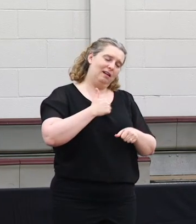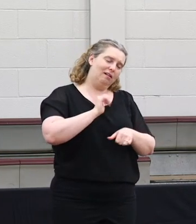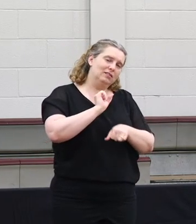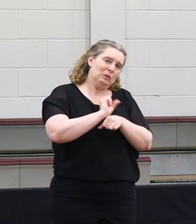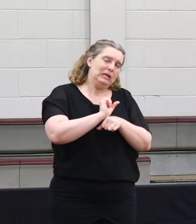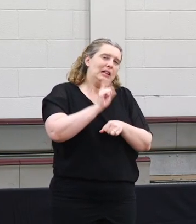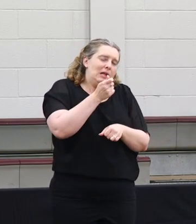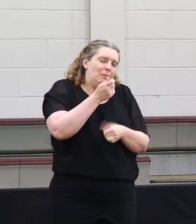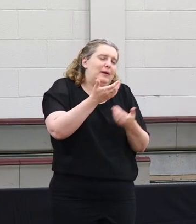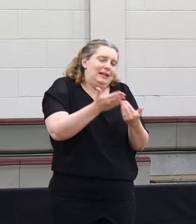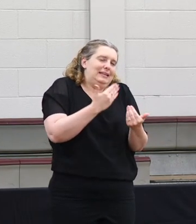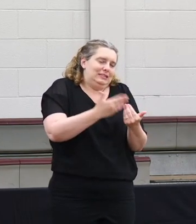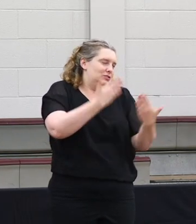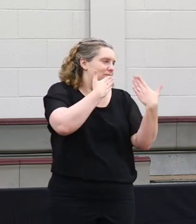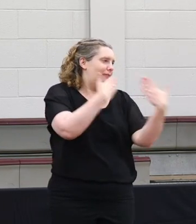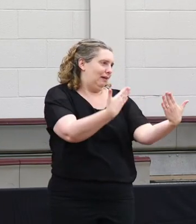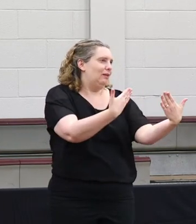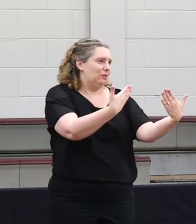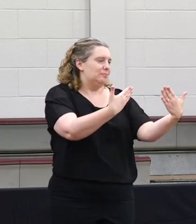bit easier. Thank you.